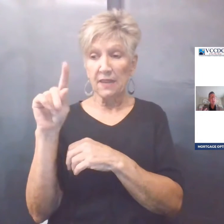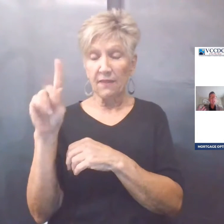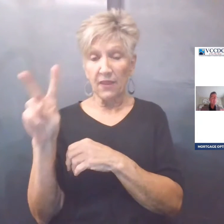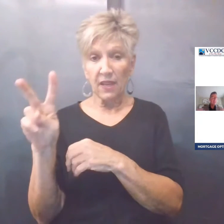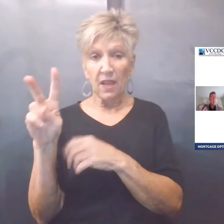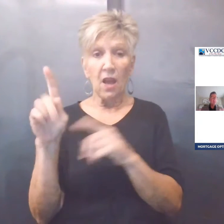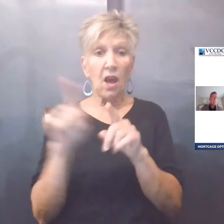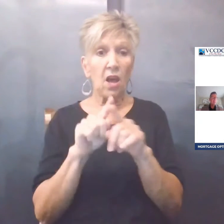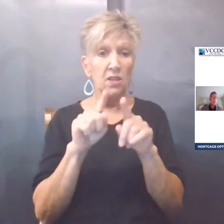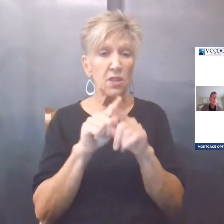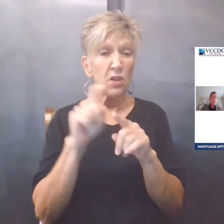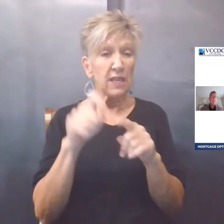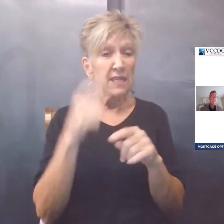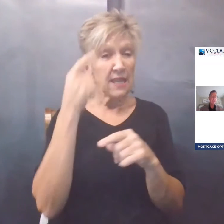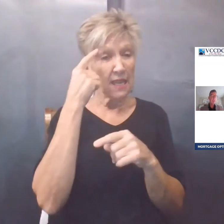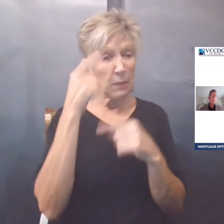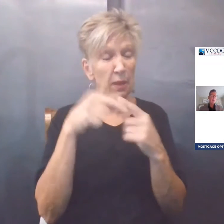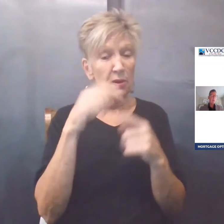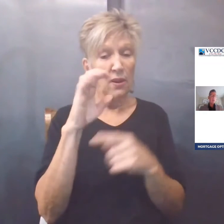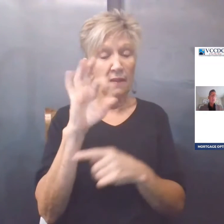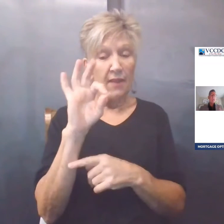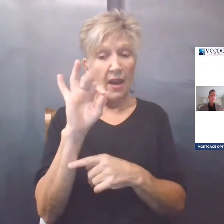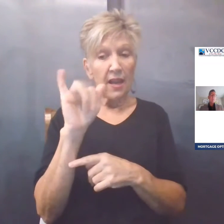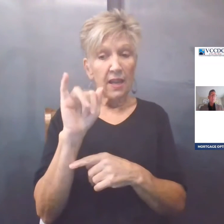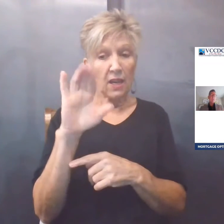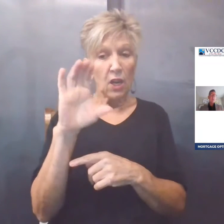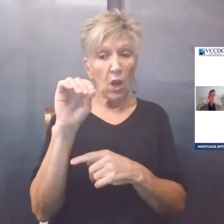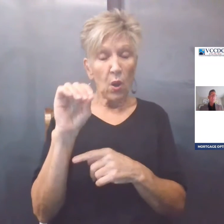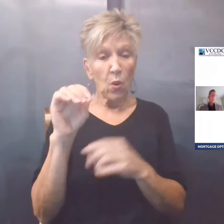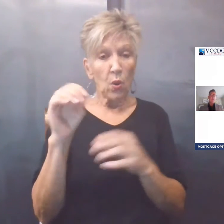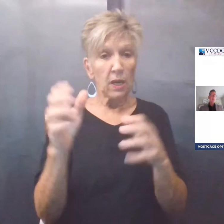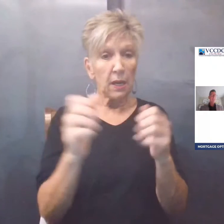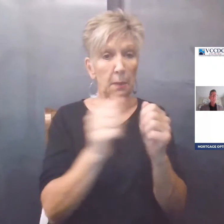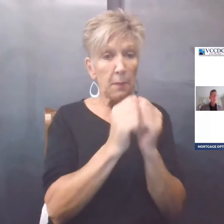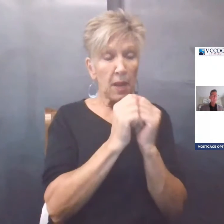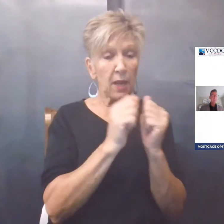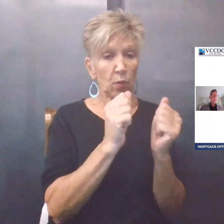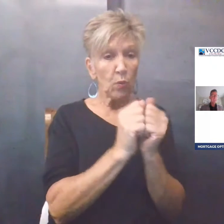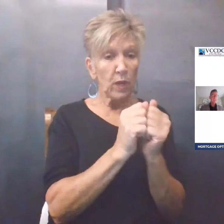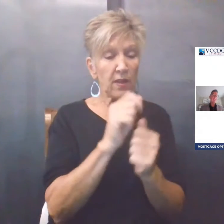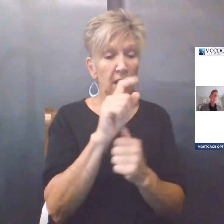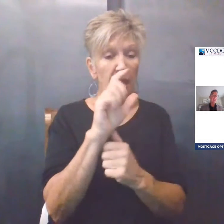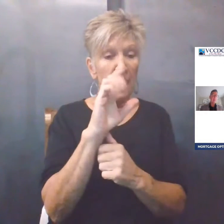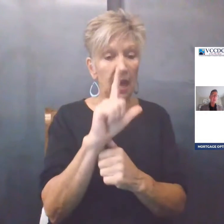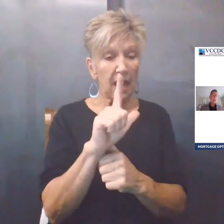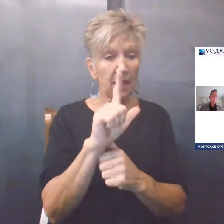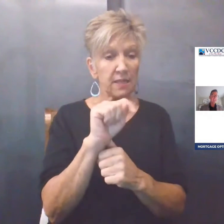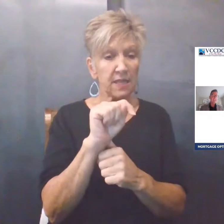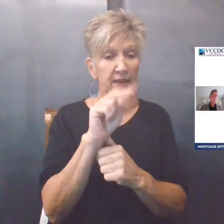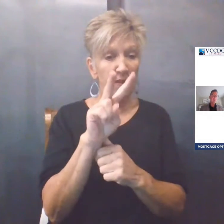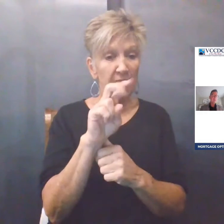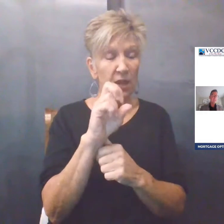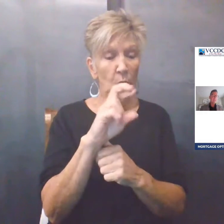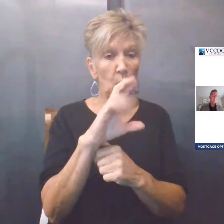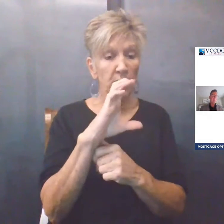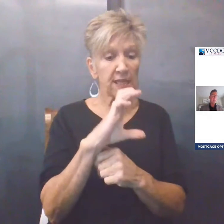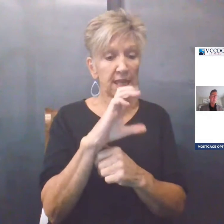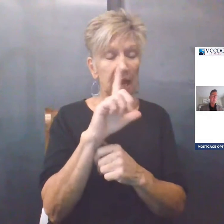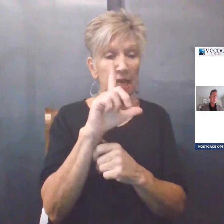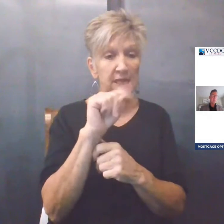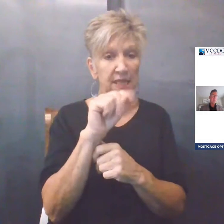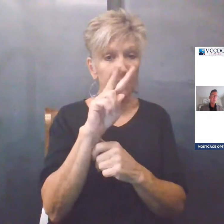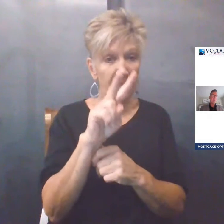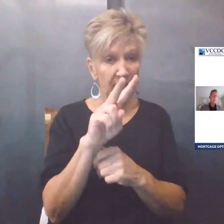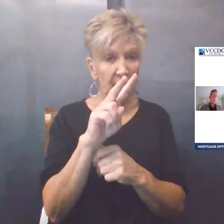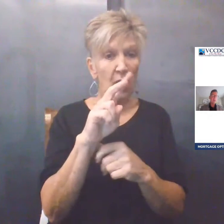FICO. And you typically combine that FICO and what your LTV or CLTV is at the time of asking a potential